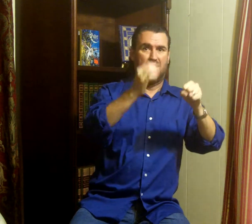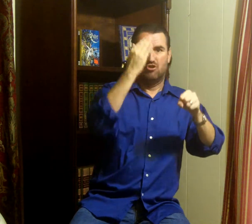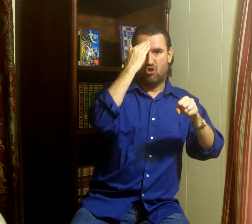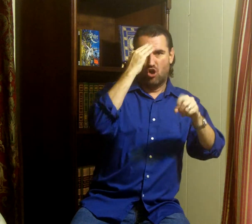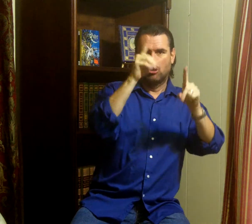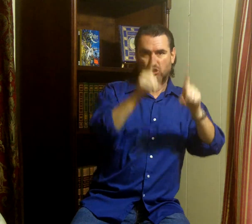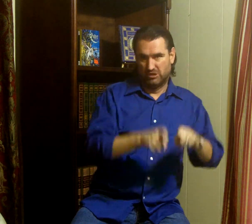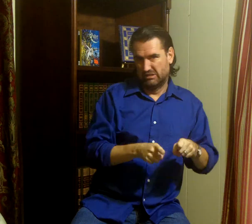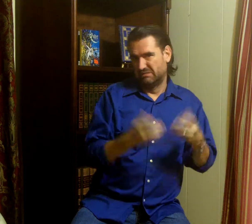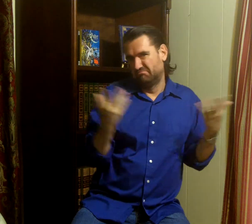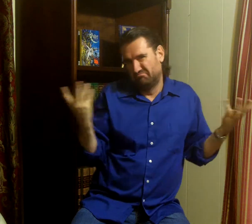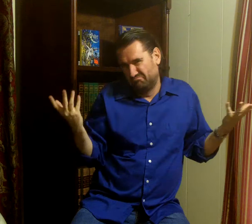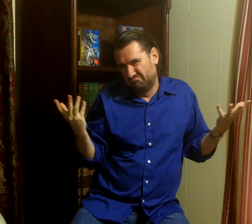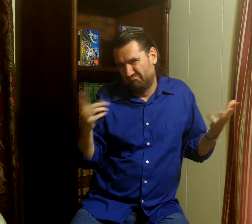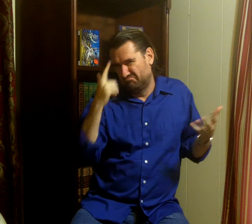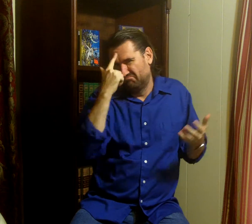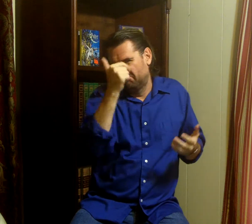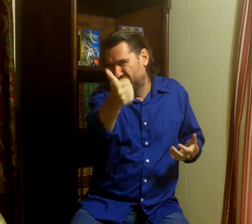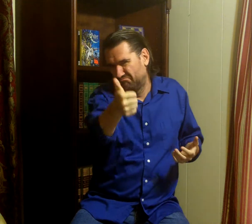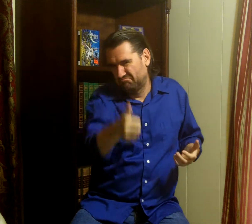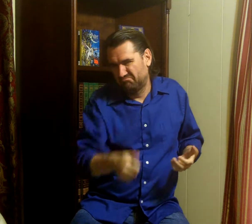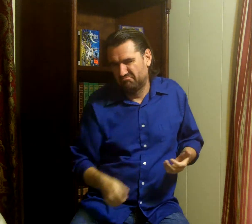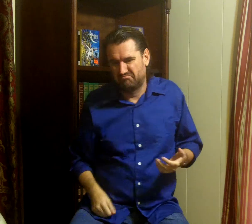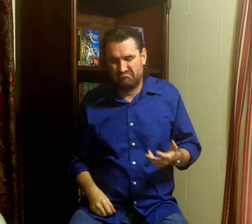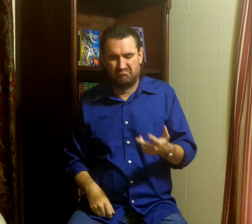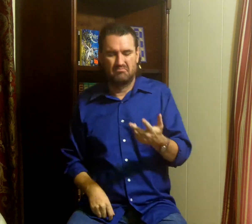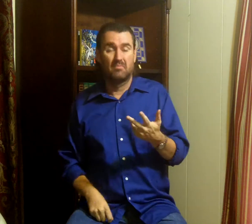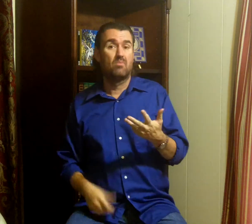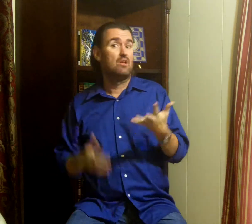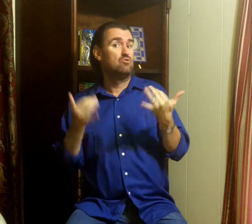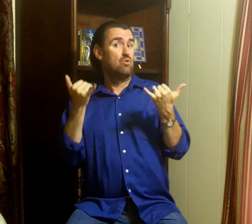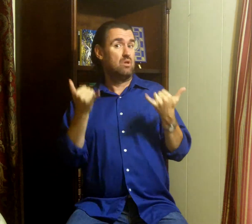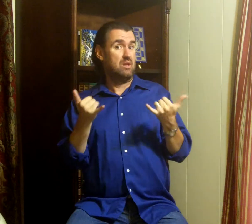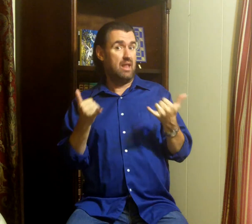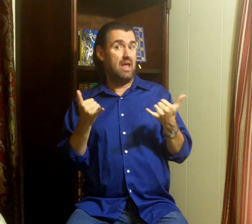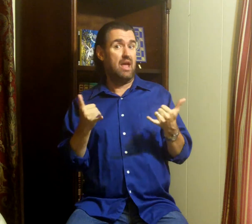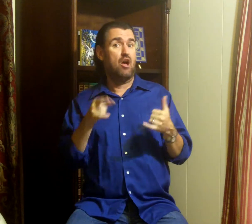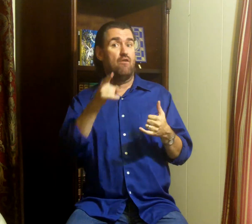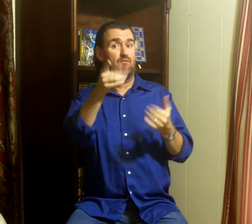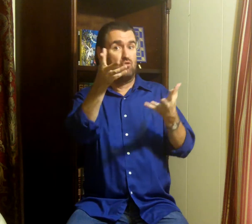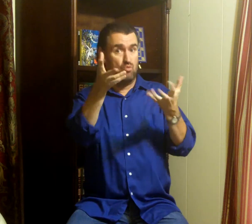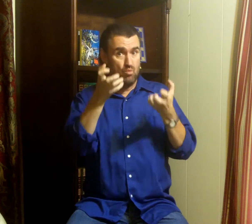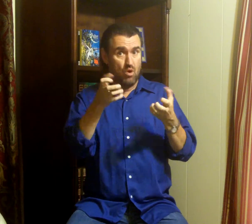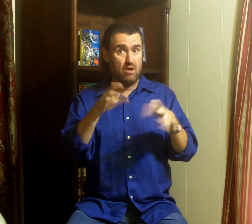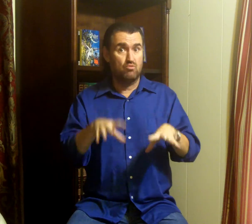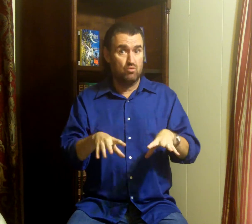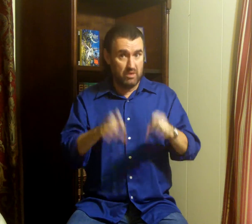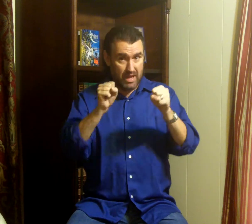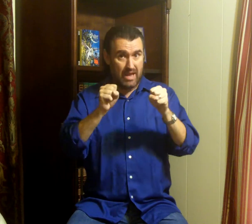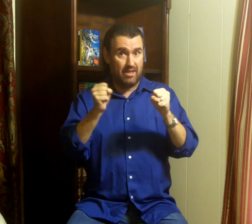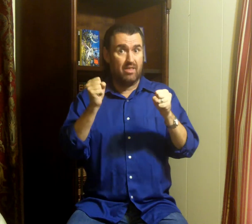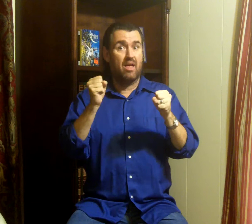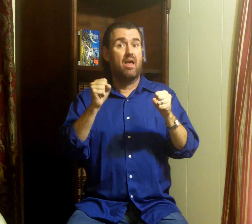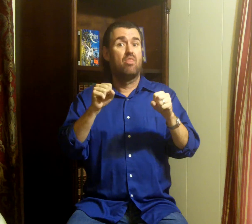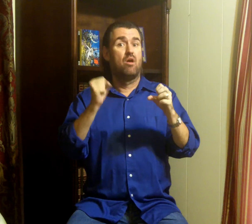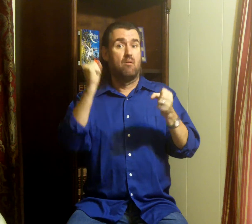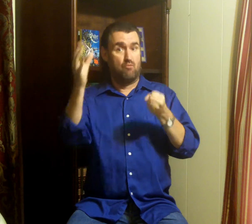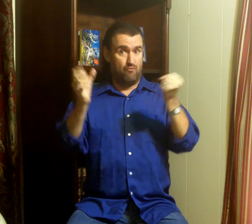to be able to sit for the performance exams, in the NIC, you must have a bachelor's